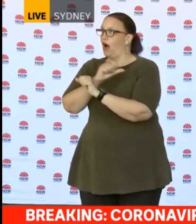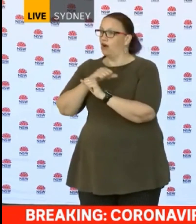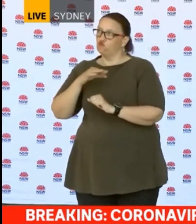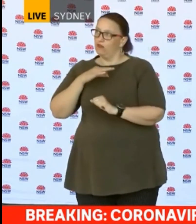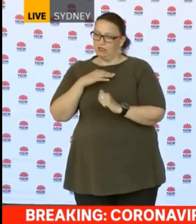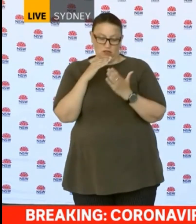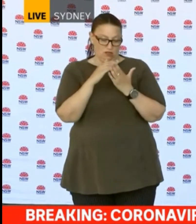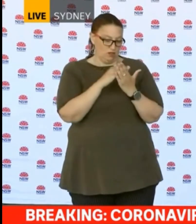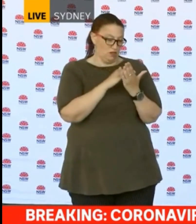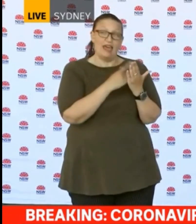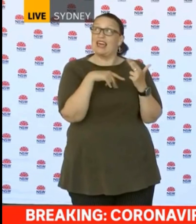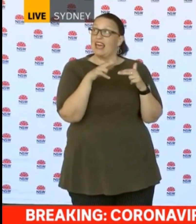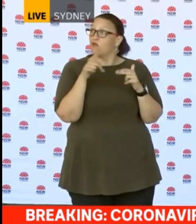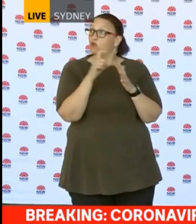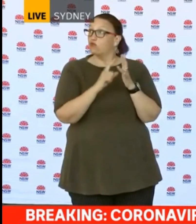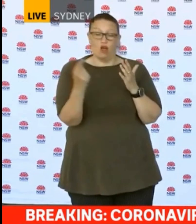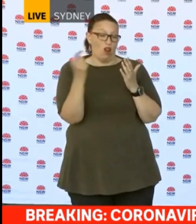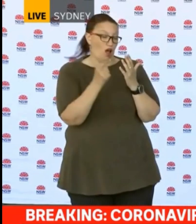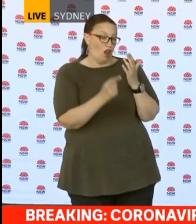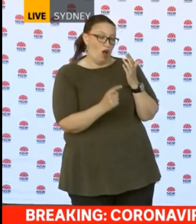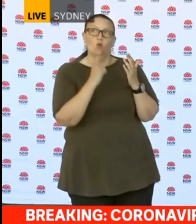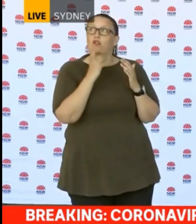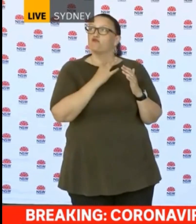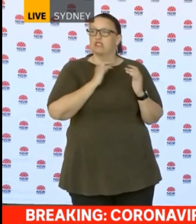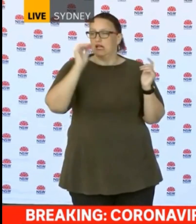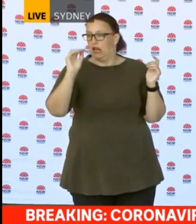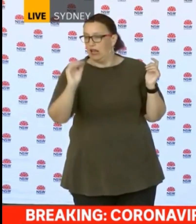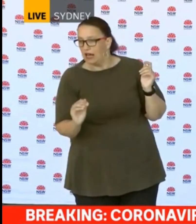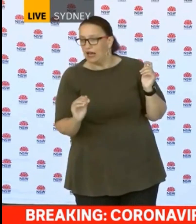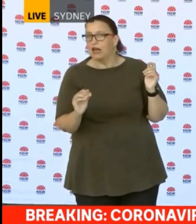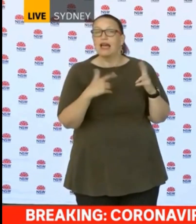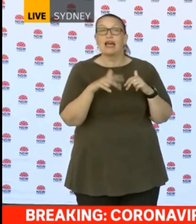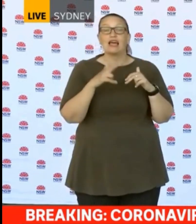risk thresholds. So obviously when we're more comfortable that we've totally got rid